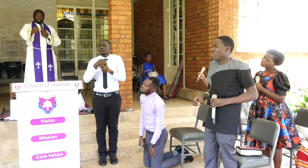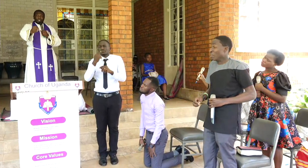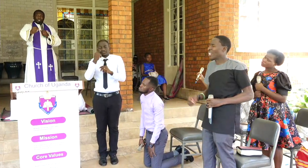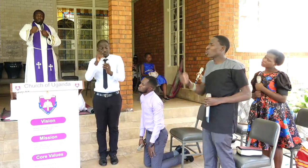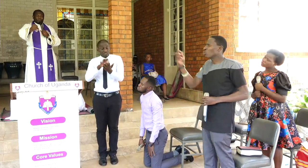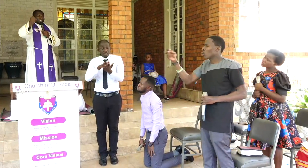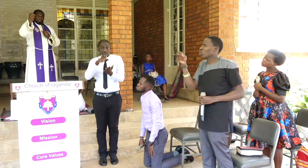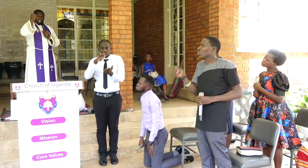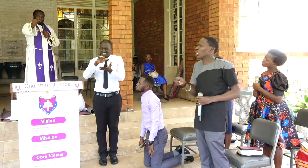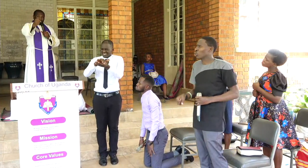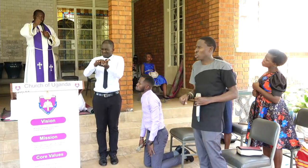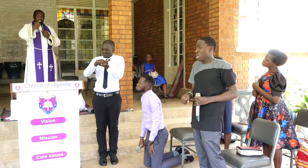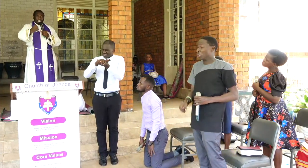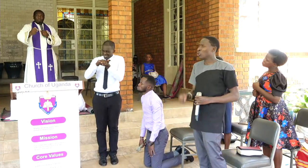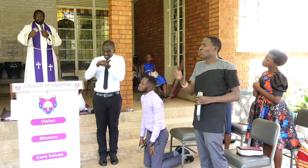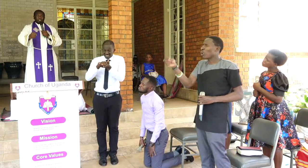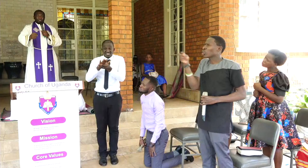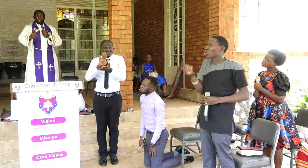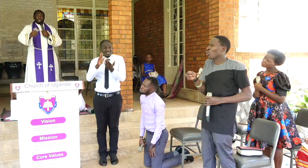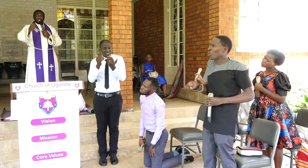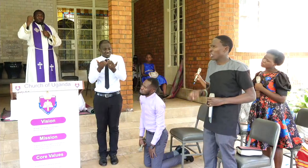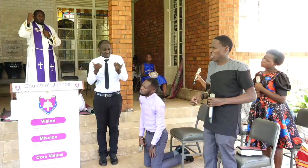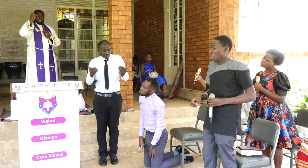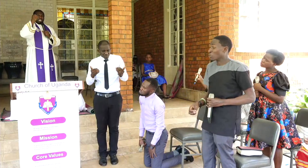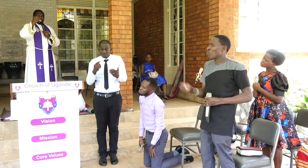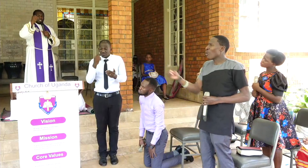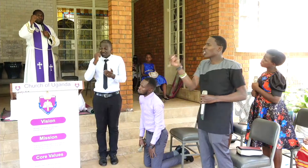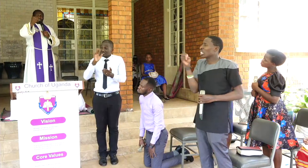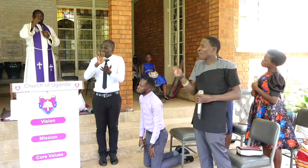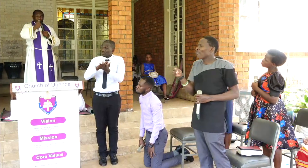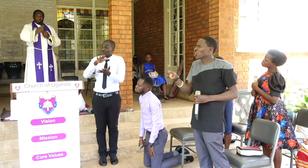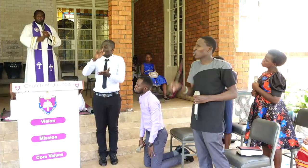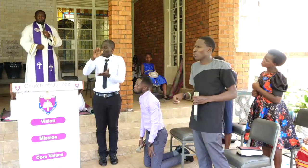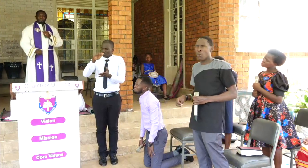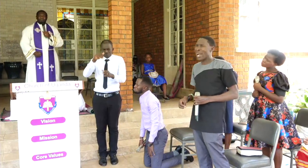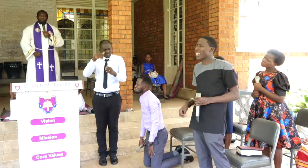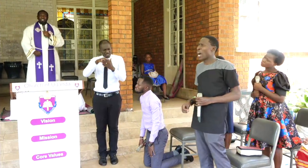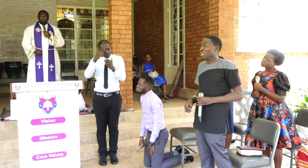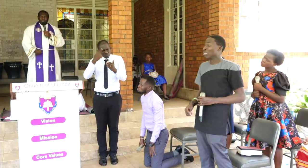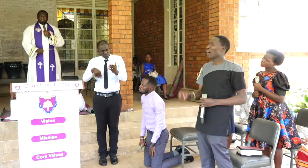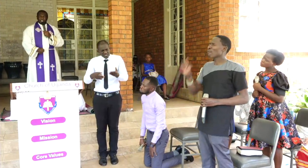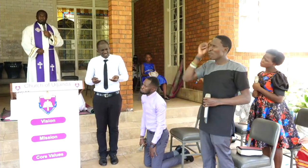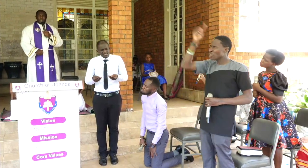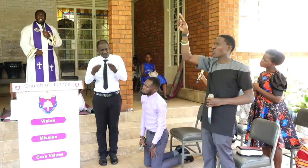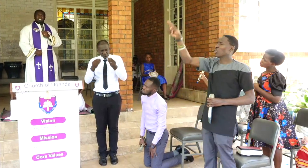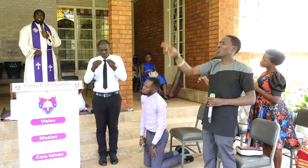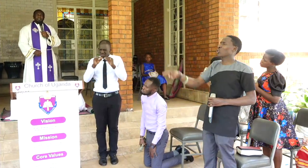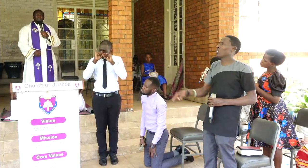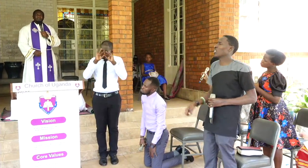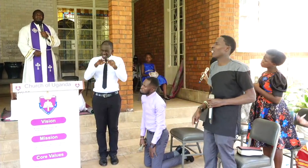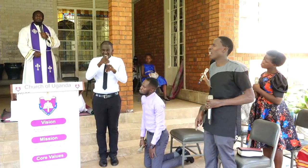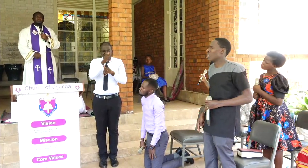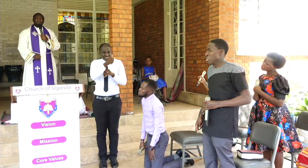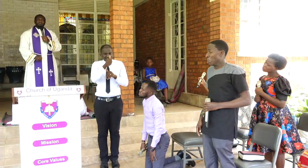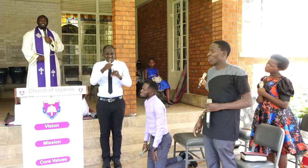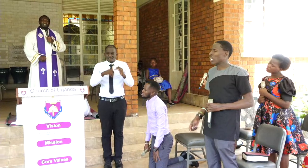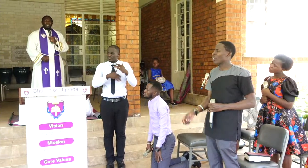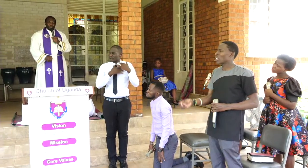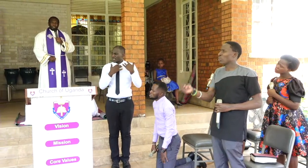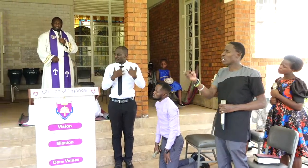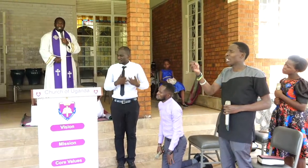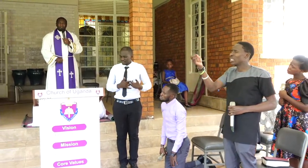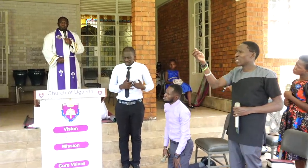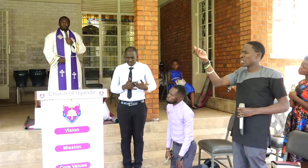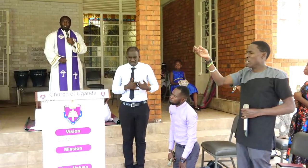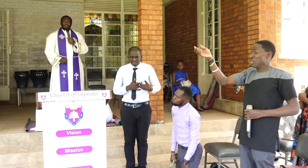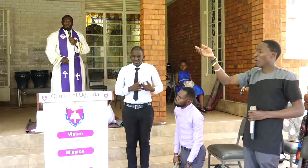want to see your glory in their children. We want to see your glory in what they do. Bless every heart. You